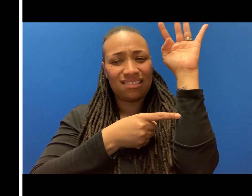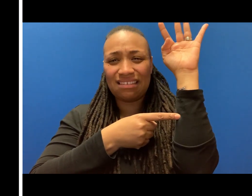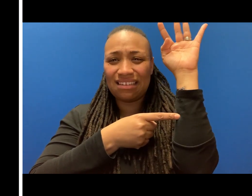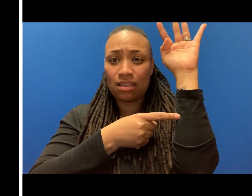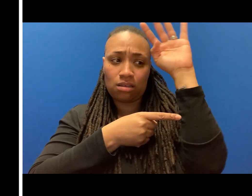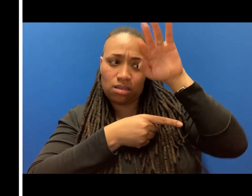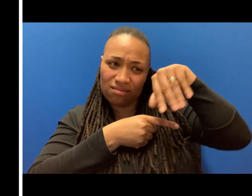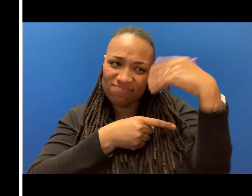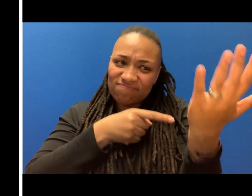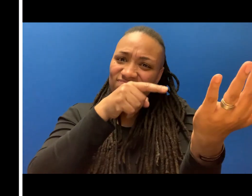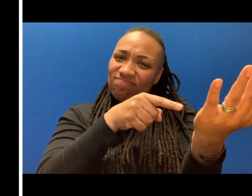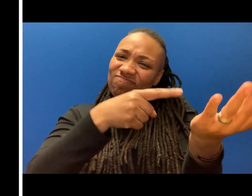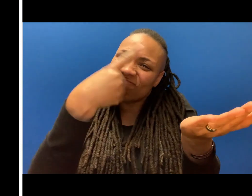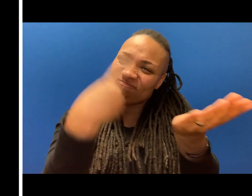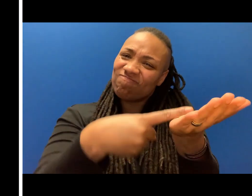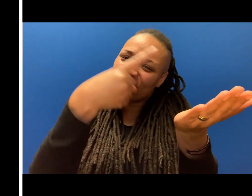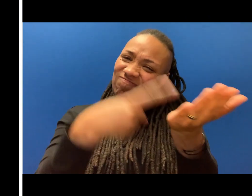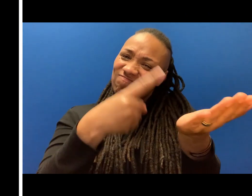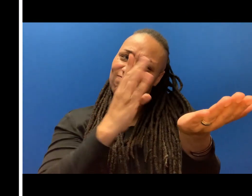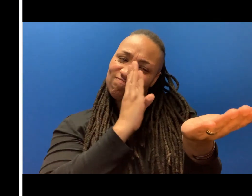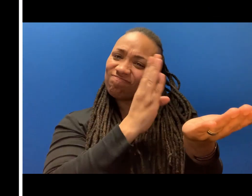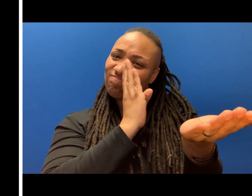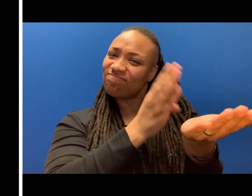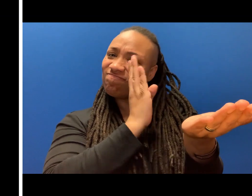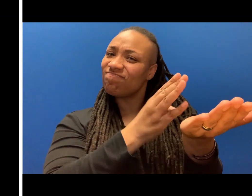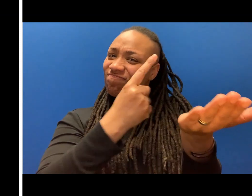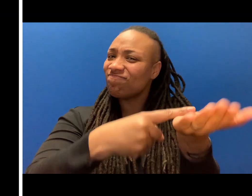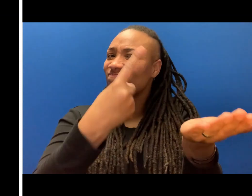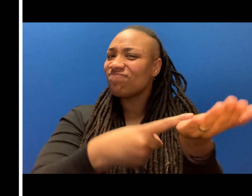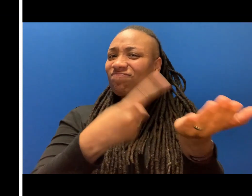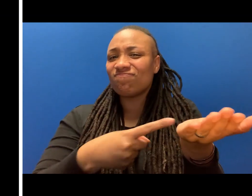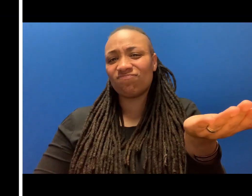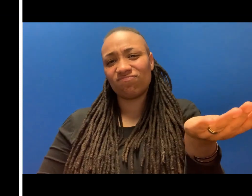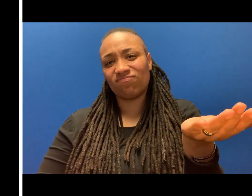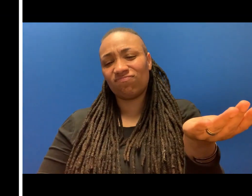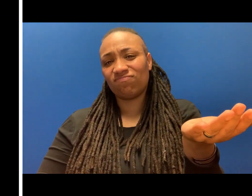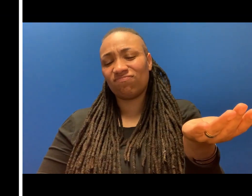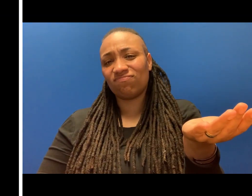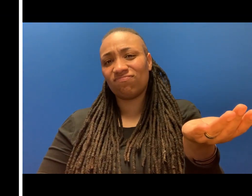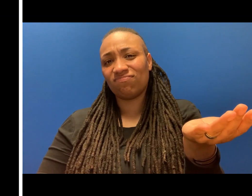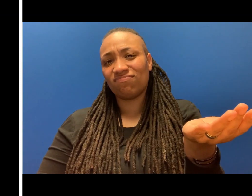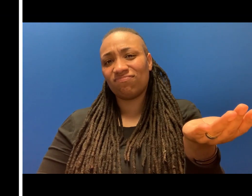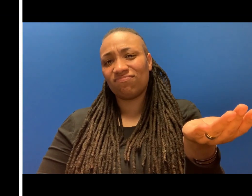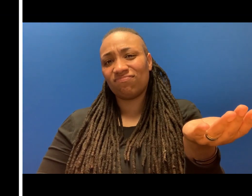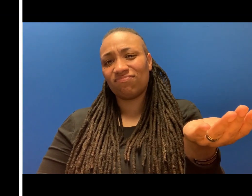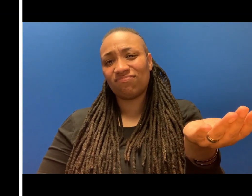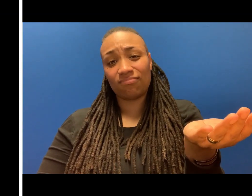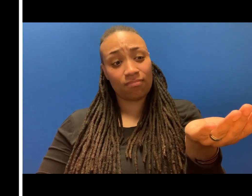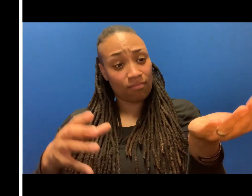actually have the right to sit around their kitchen tables and debate the humanity of other people's existence.